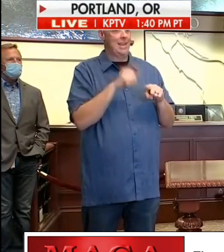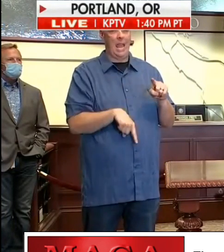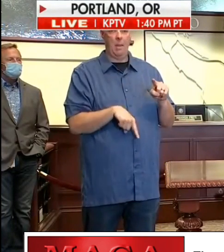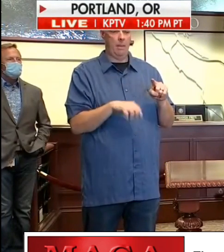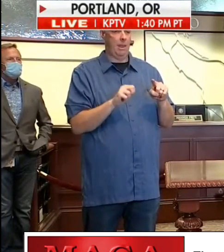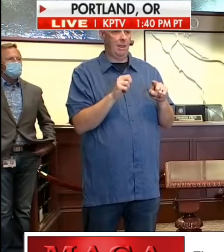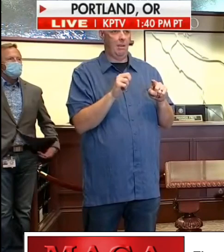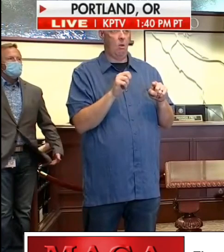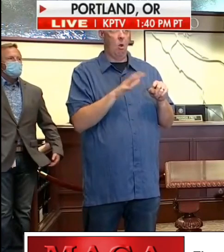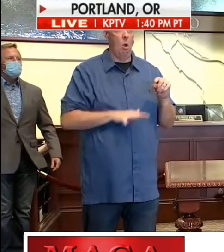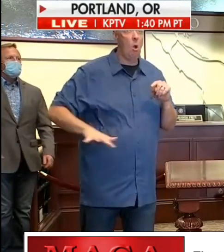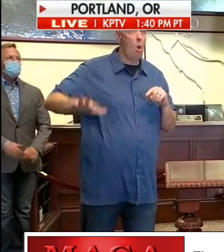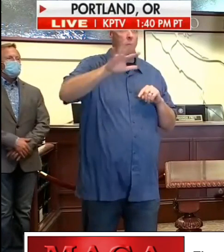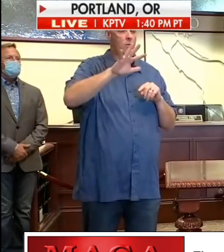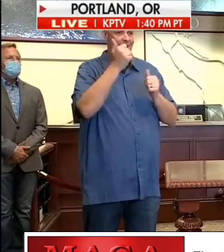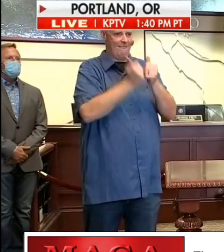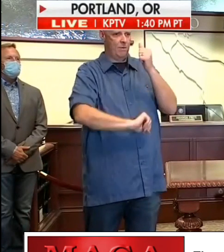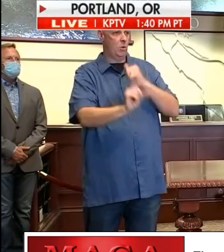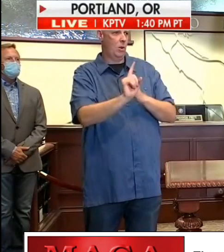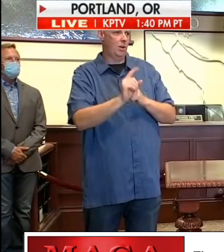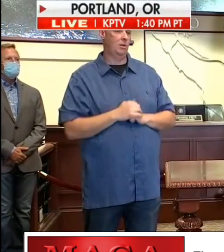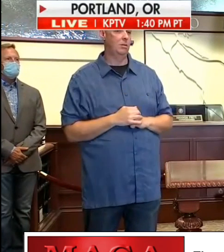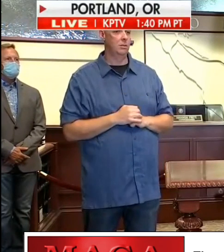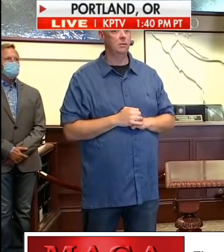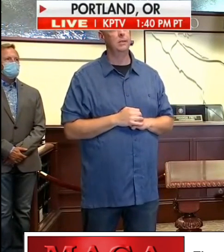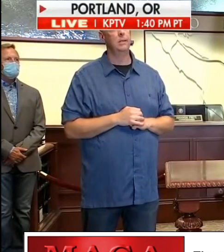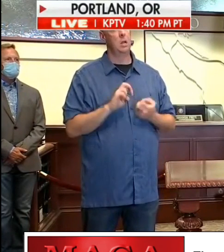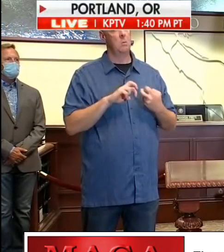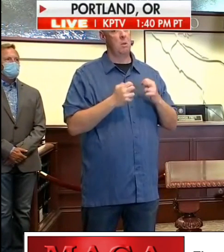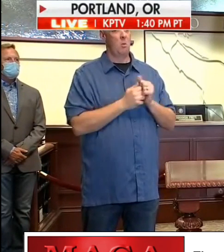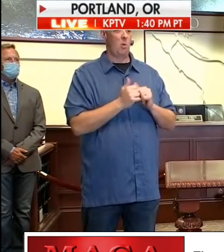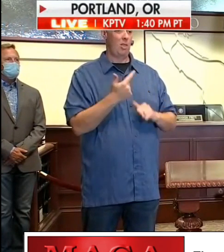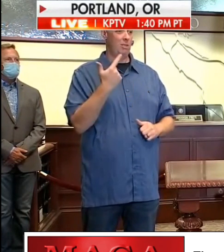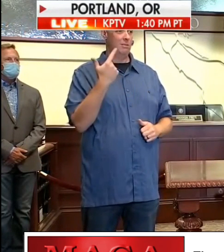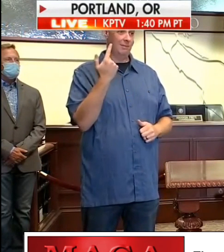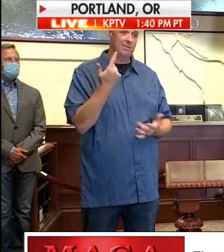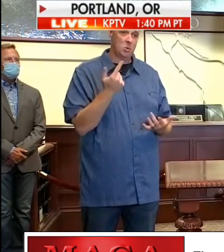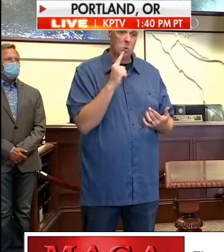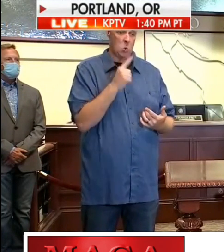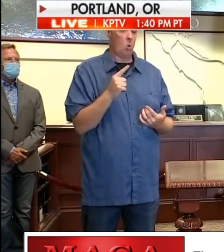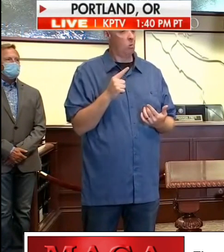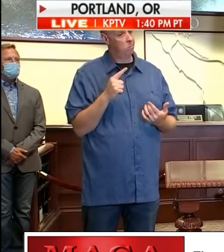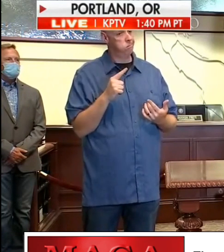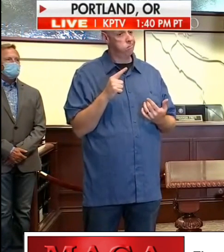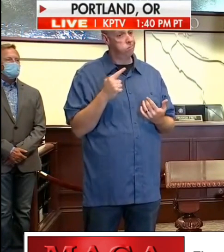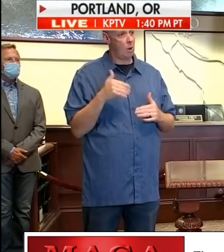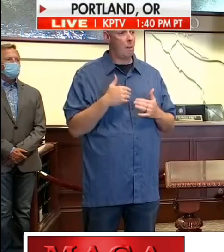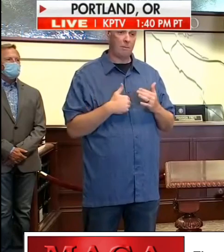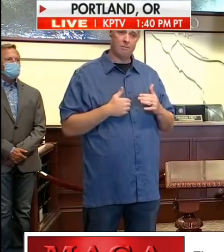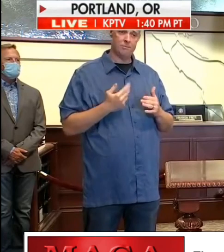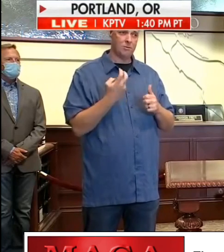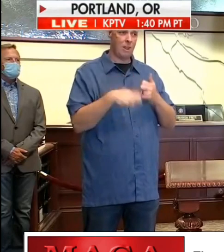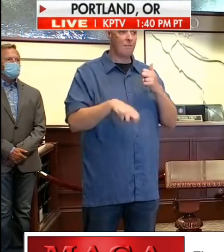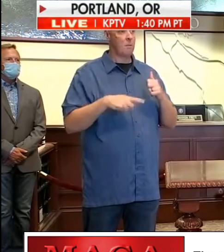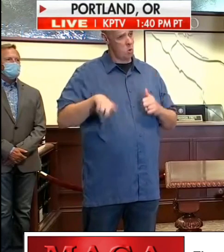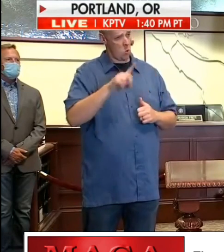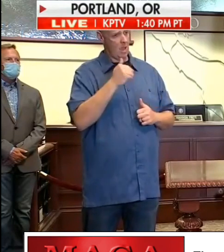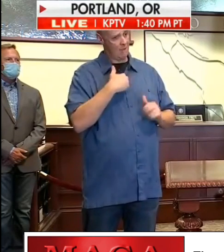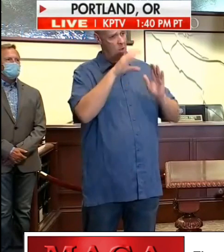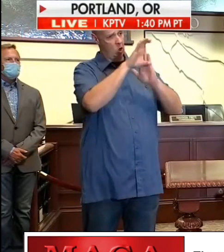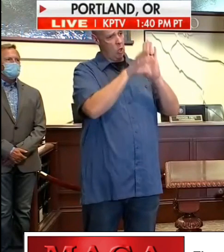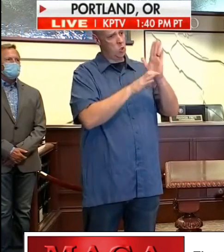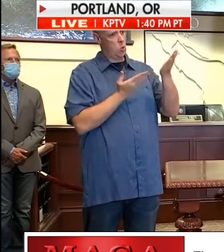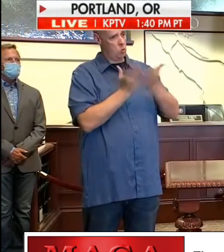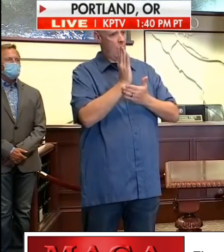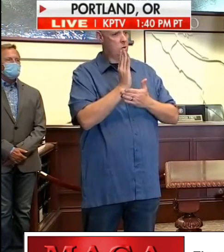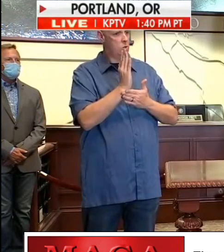everywhere at once. The issue with firearms is very troubling to us. But people do have a constitutional right to carry firearms